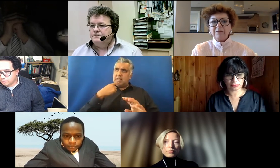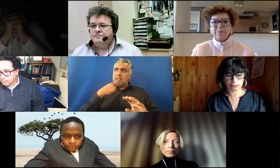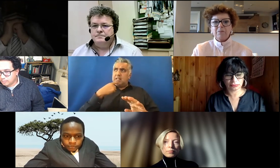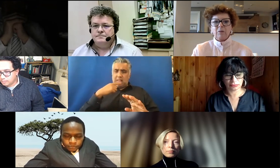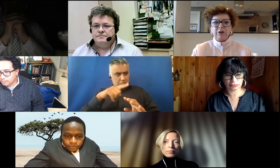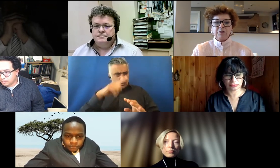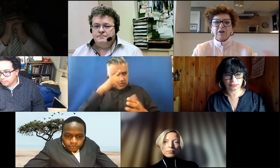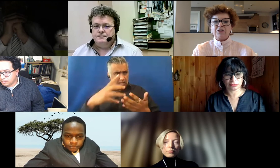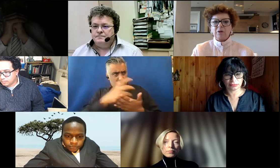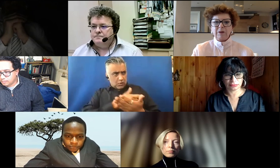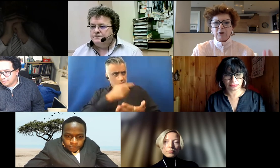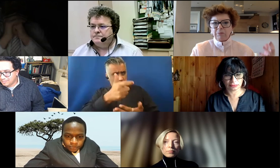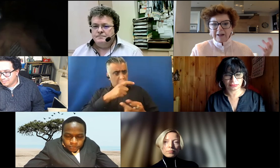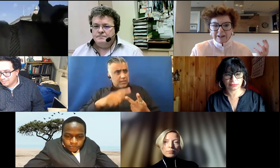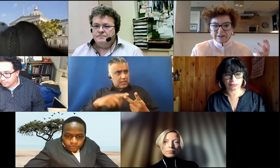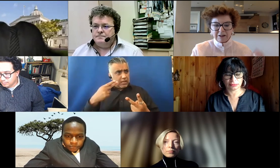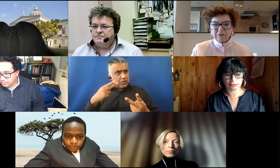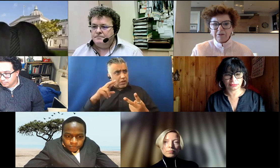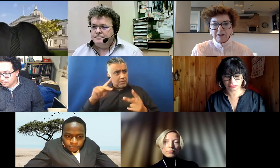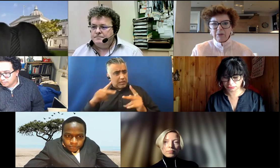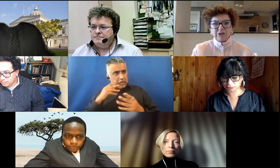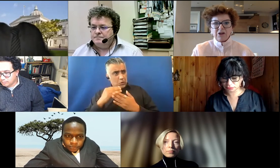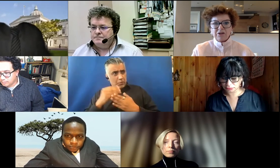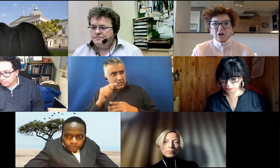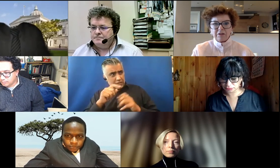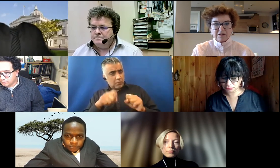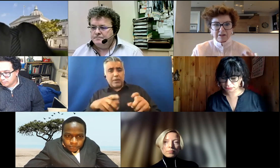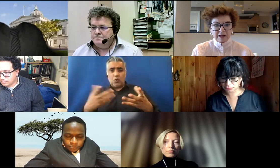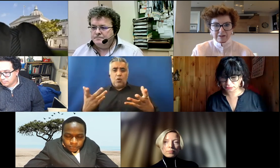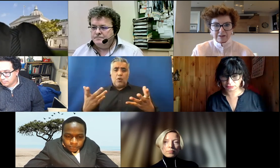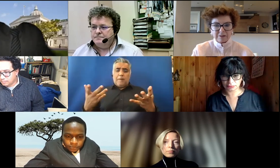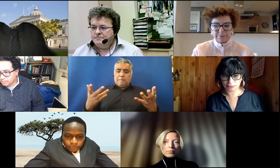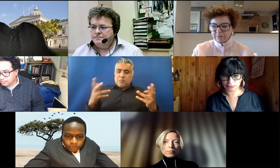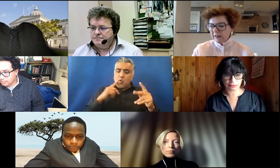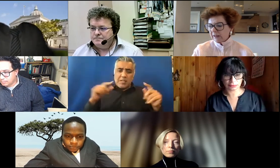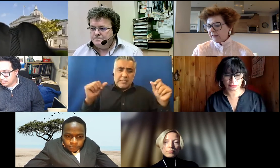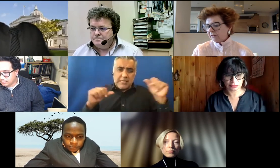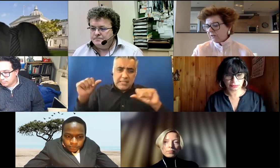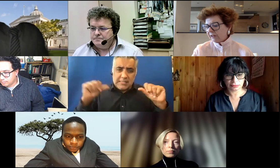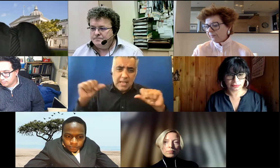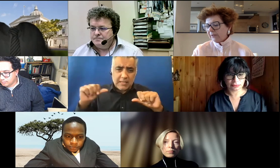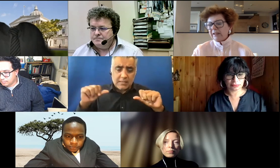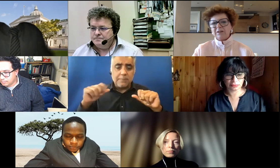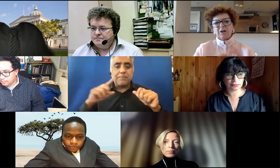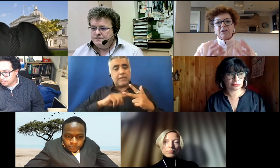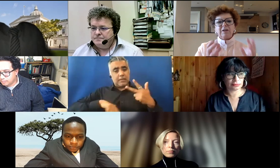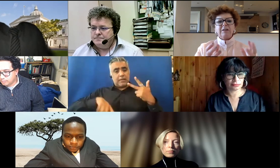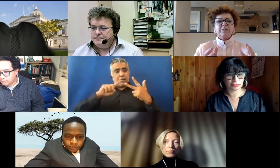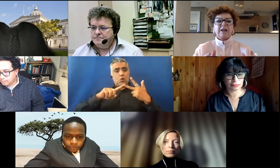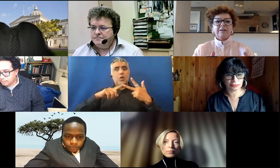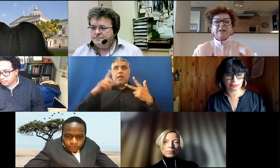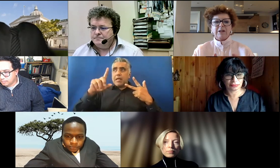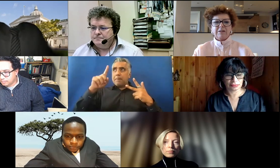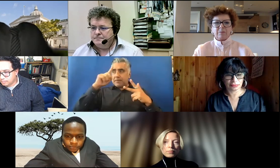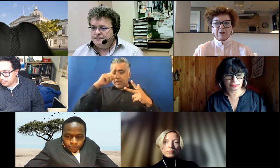money. We know you've got HR people who buy that stuff, but it's just not science. And thirdly, start to think